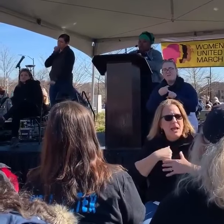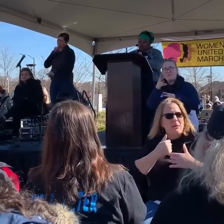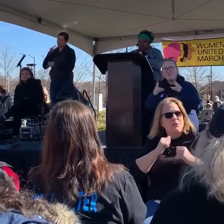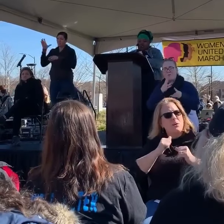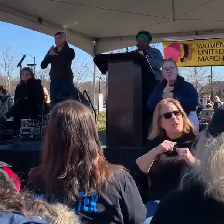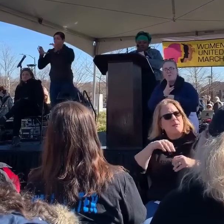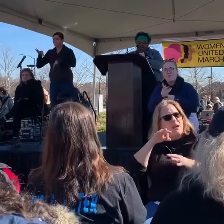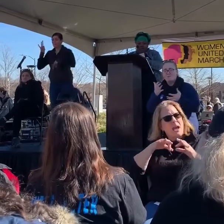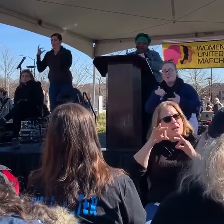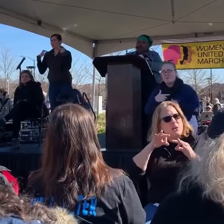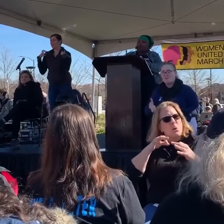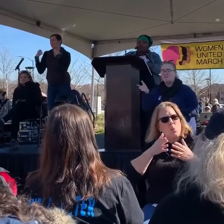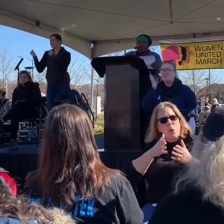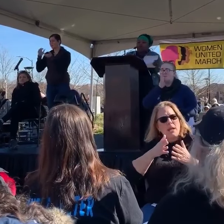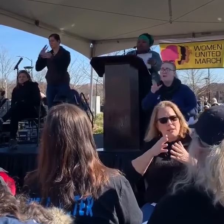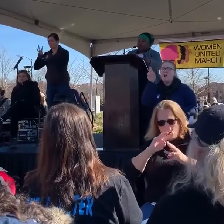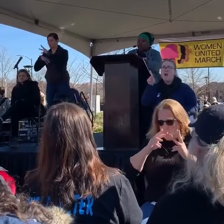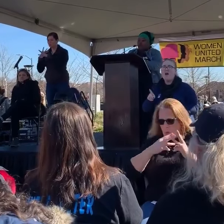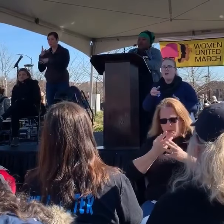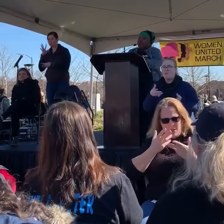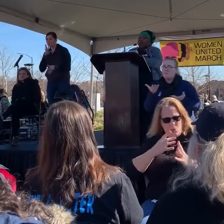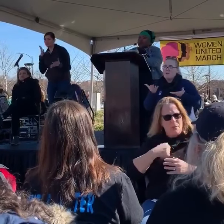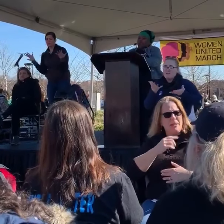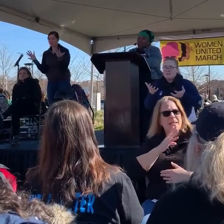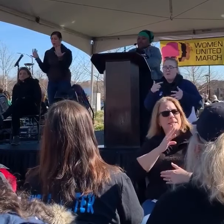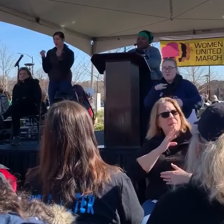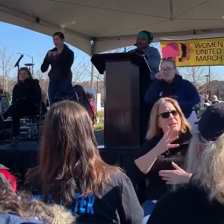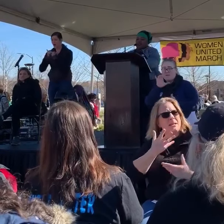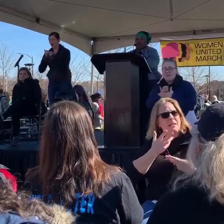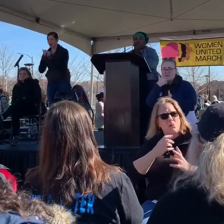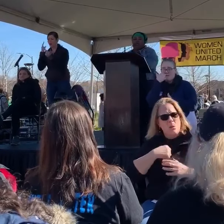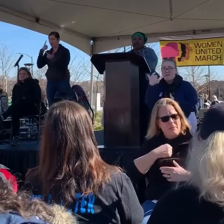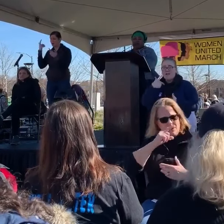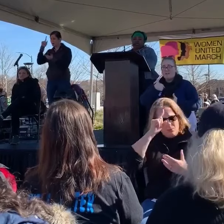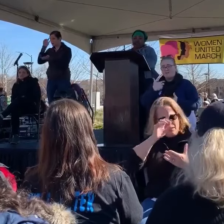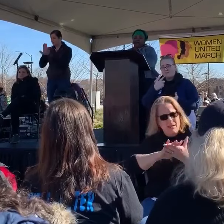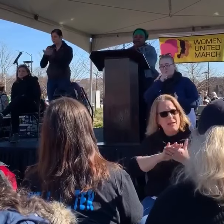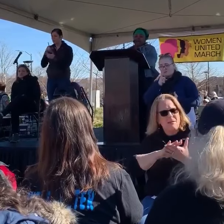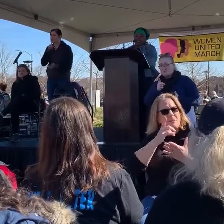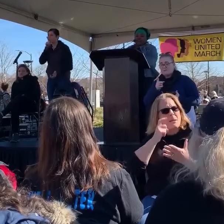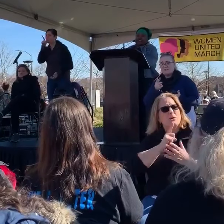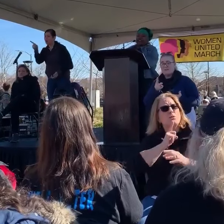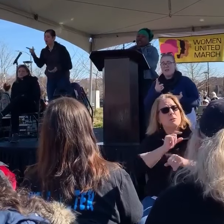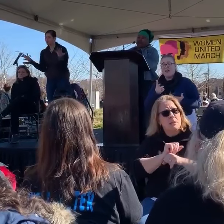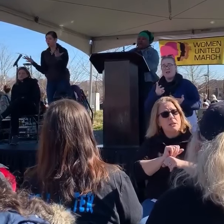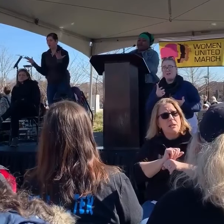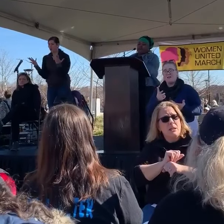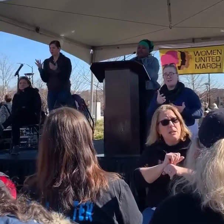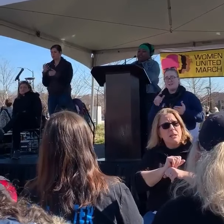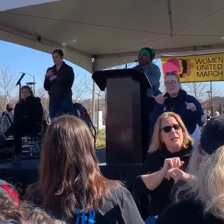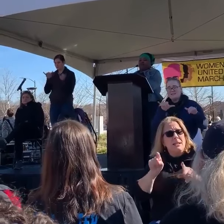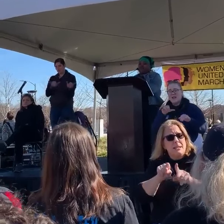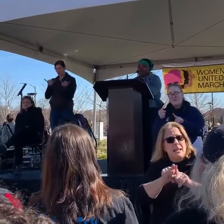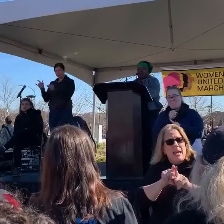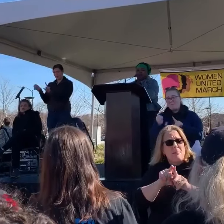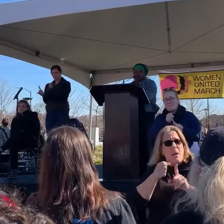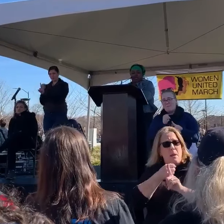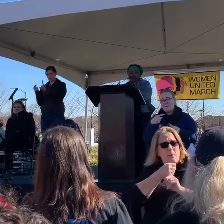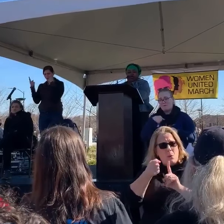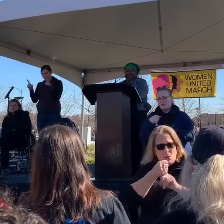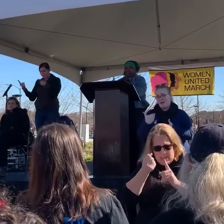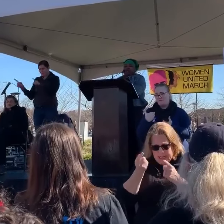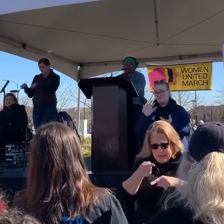world doesn't want me to speak, or maybe doesn't want me to believe, because the reality is the same abuse that has been